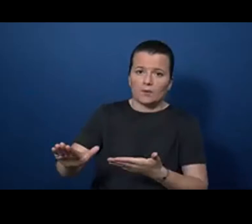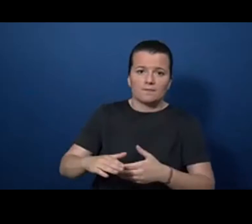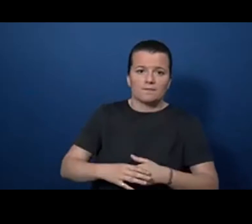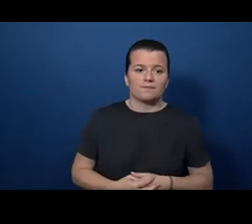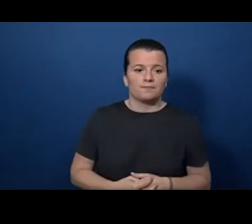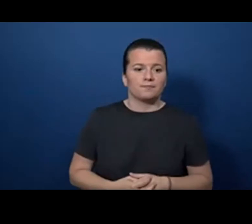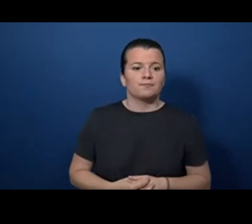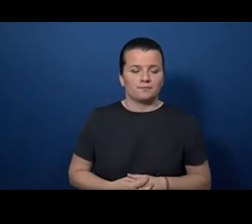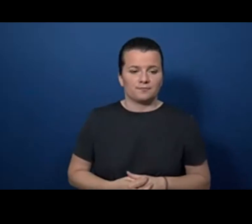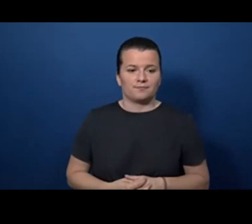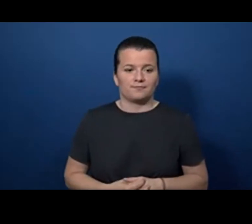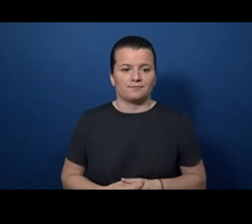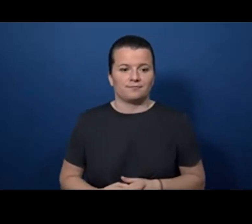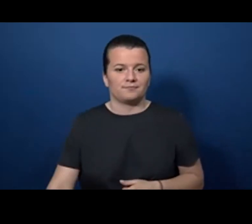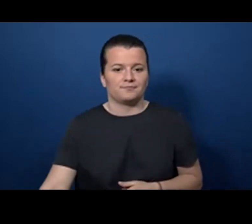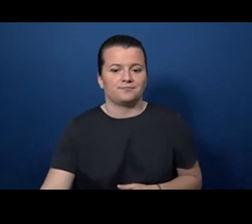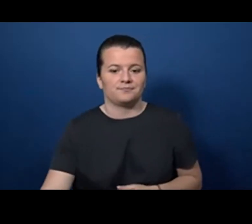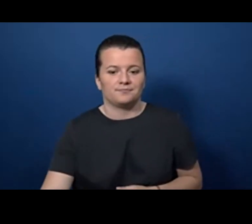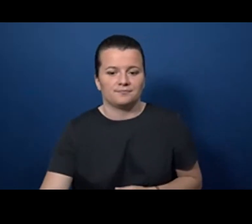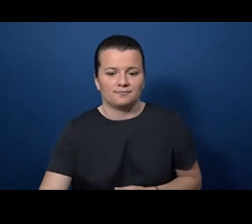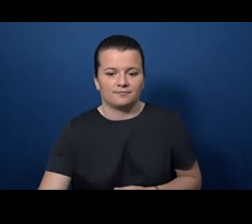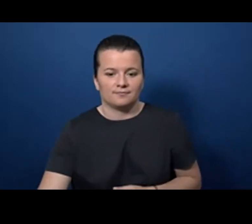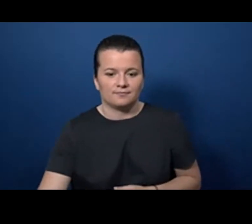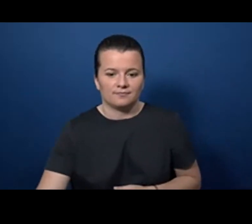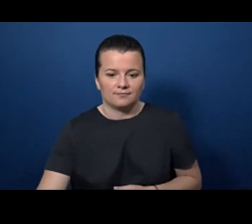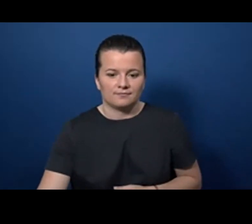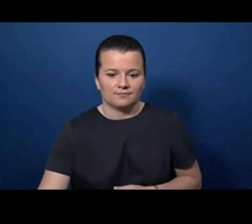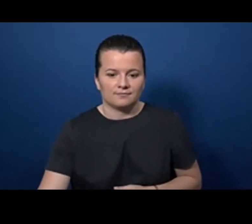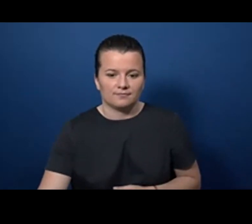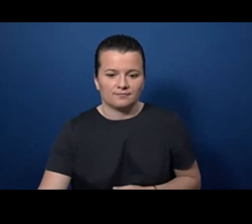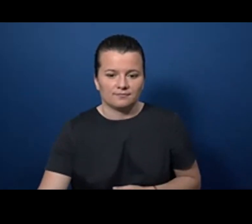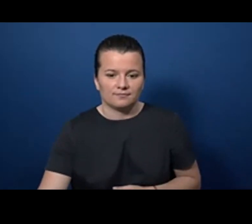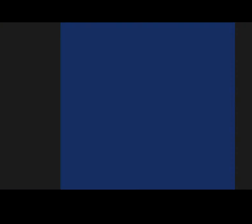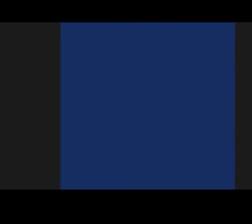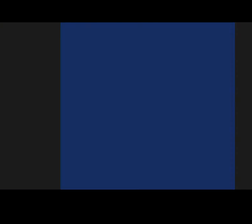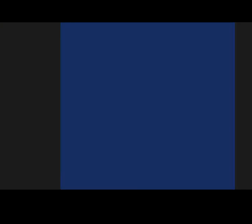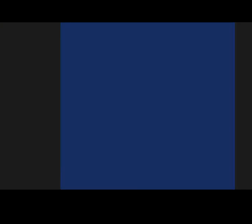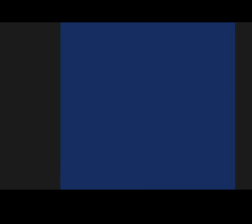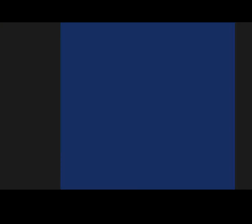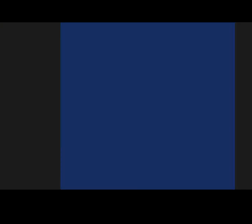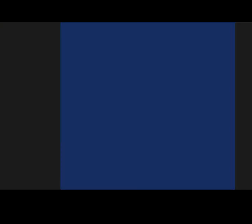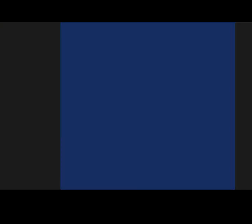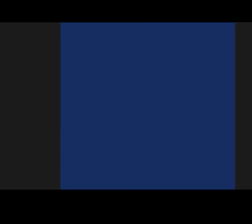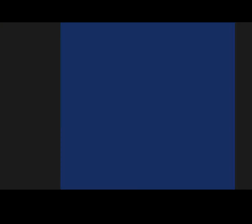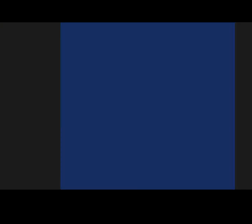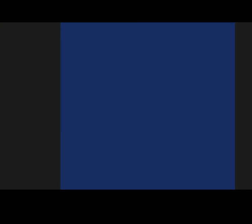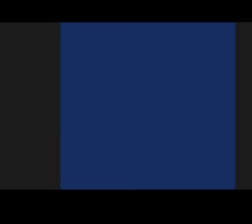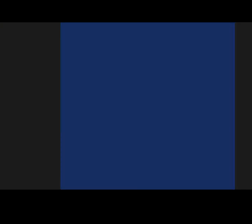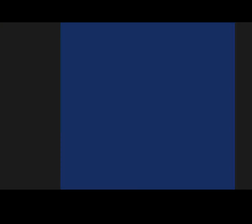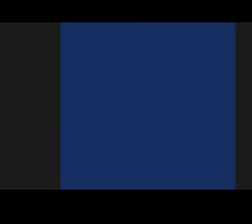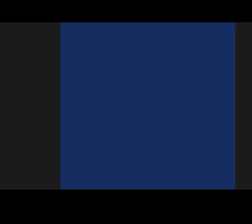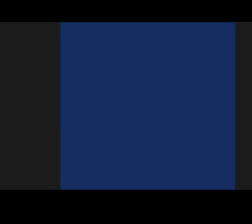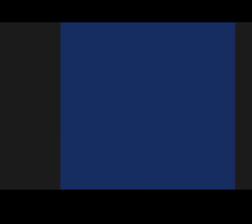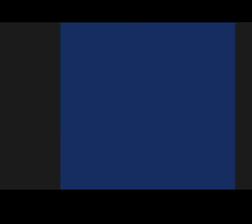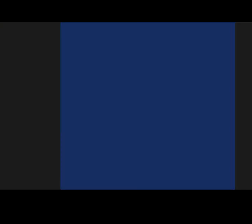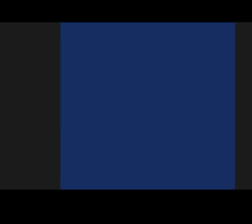or rather bringing out the merits, capacities, and abilities of persons living with handicaps, in this case,